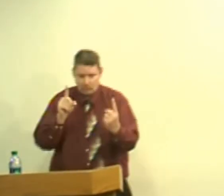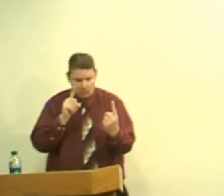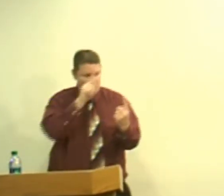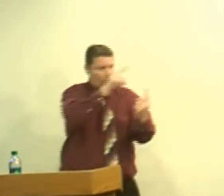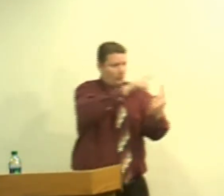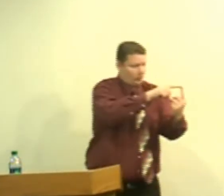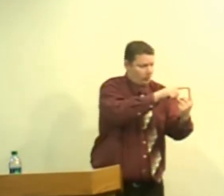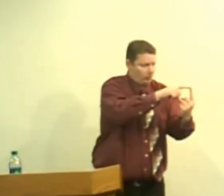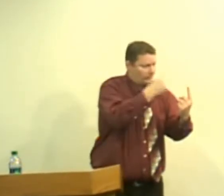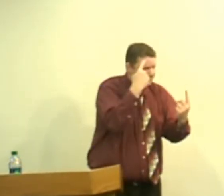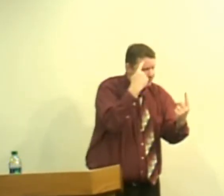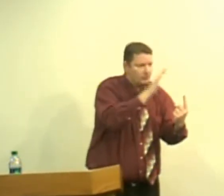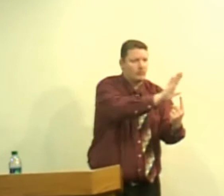health. The main goal is for your health.